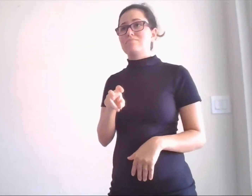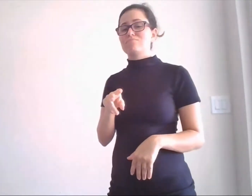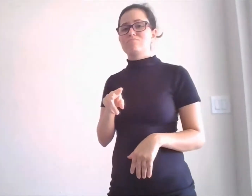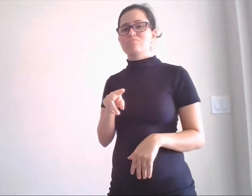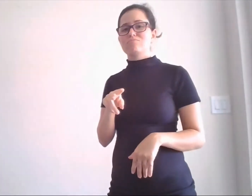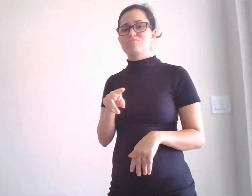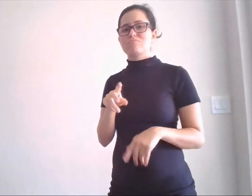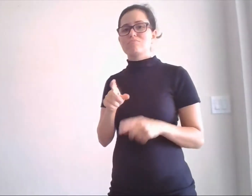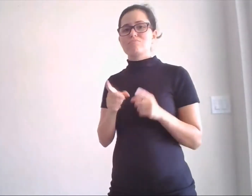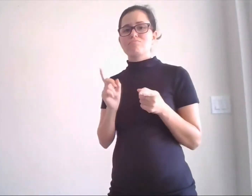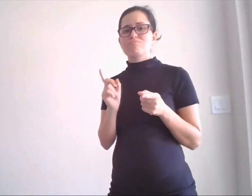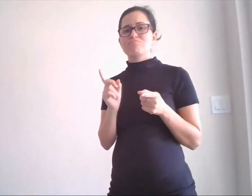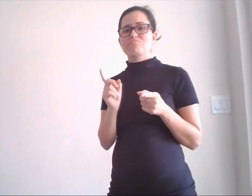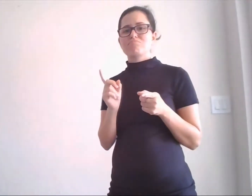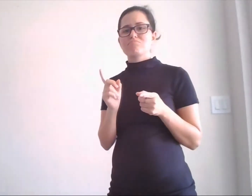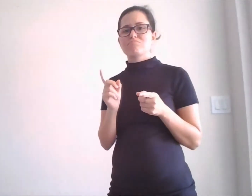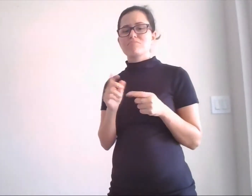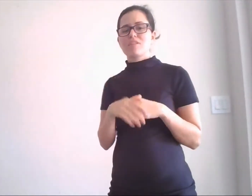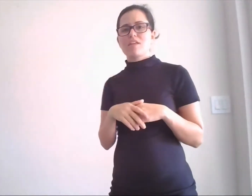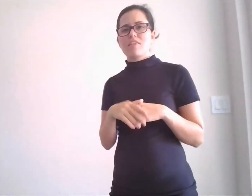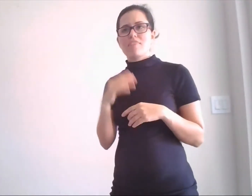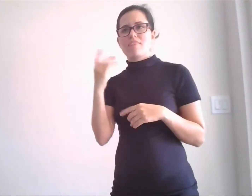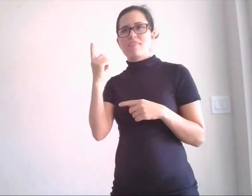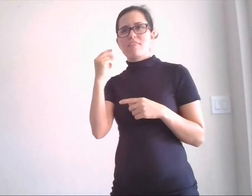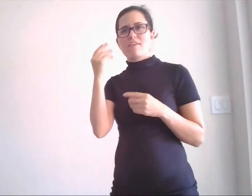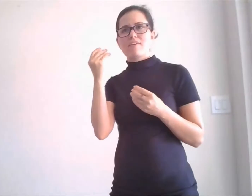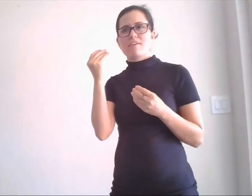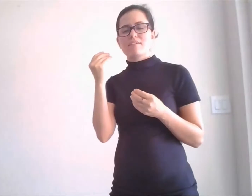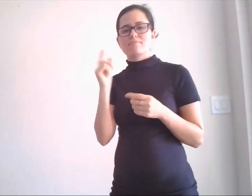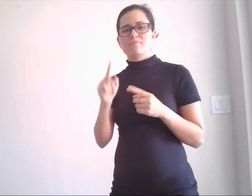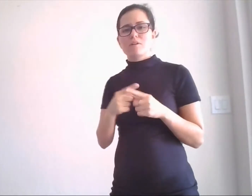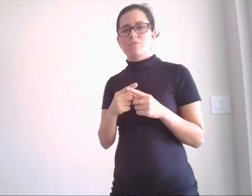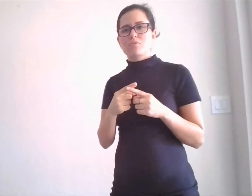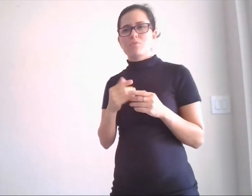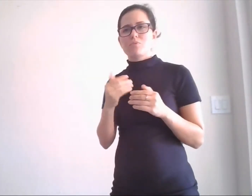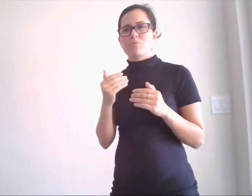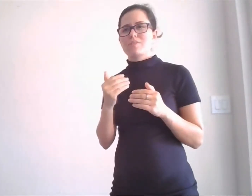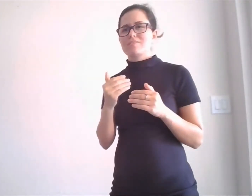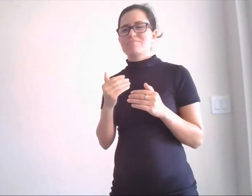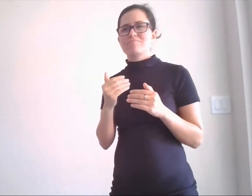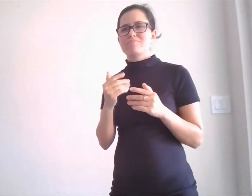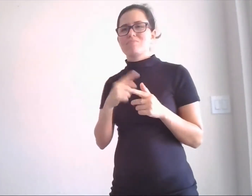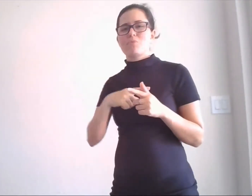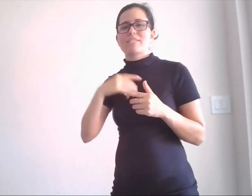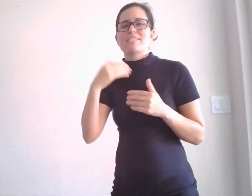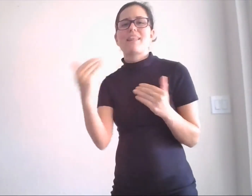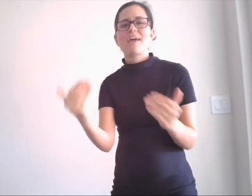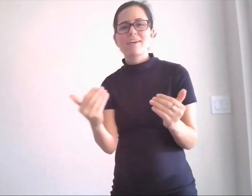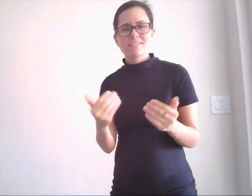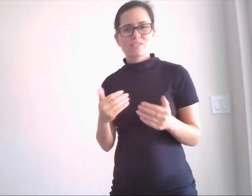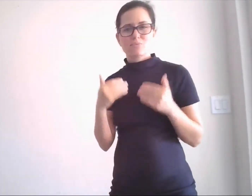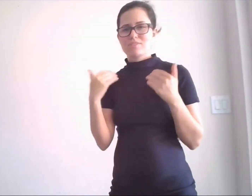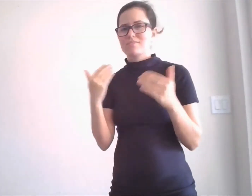voice. Do you have any motorized blinds? No, but I have a hub that is prepared for them. I